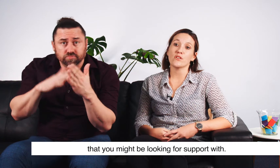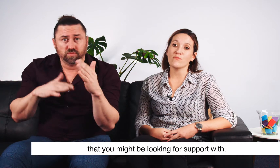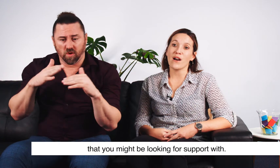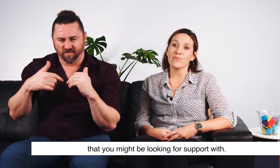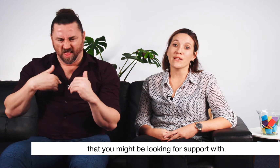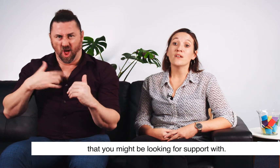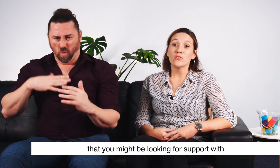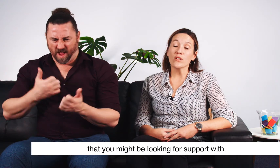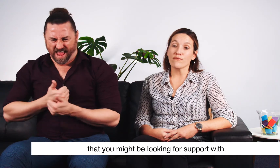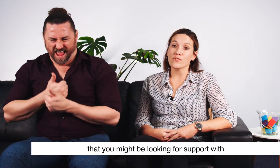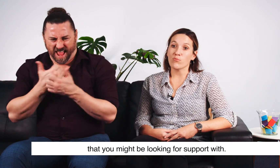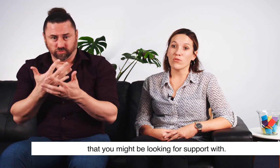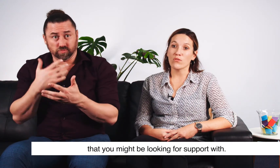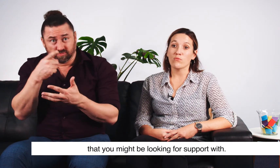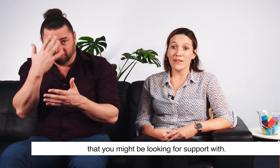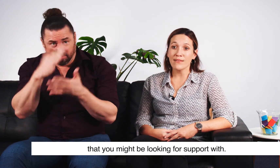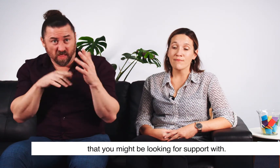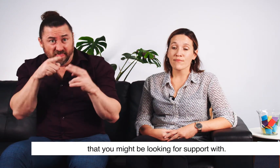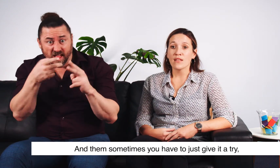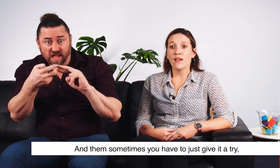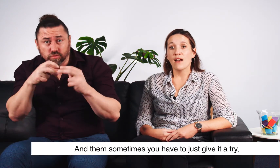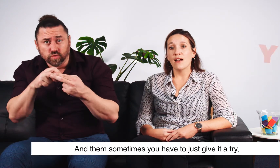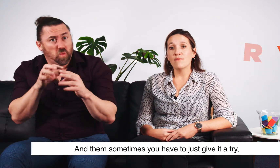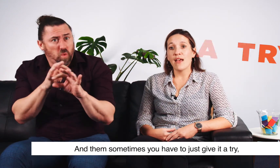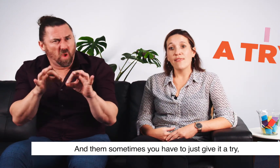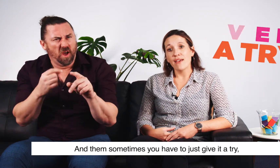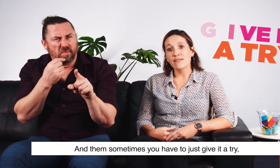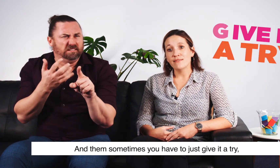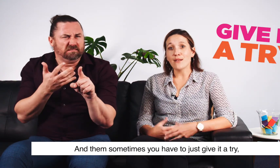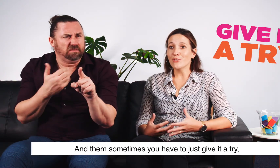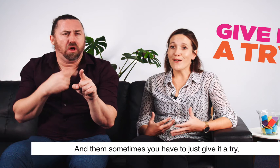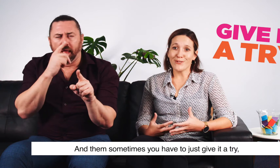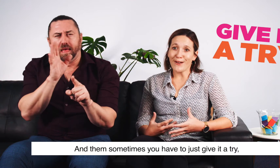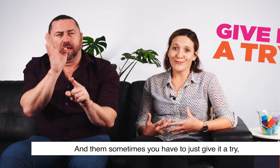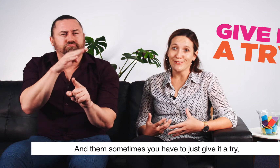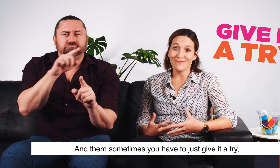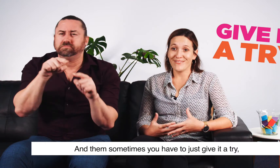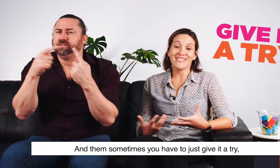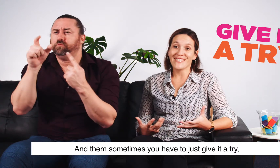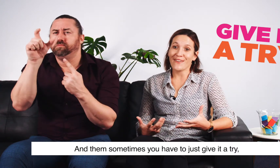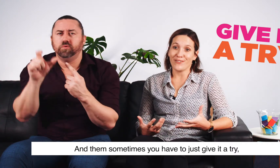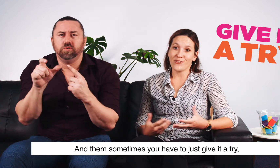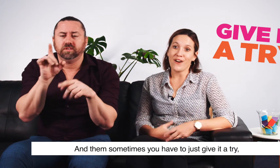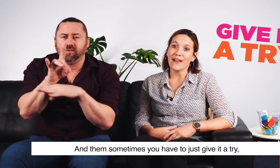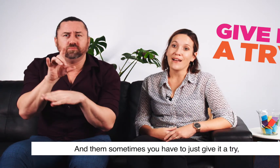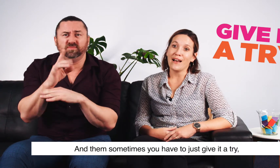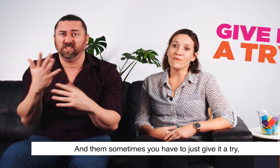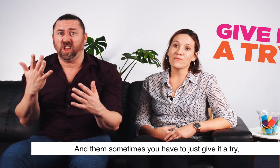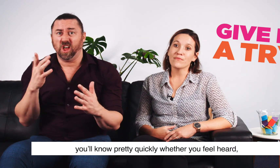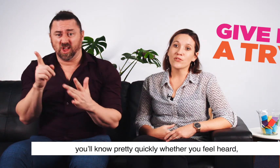issue that you might be looking for support with. And then sometimes you have to just give it a